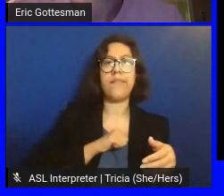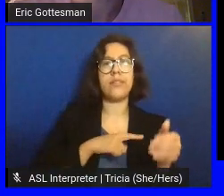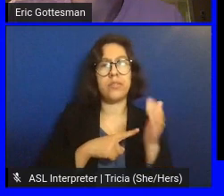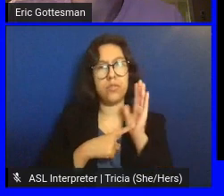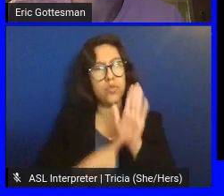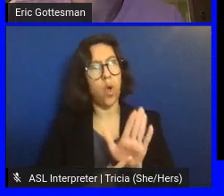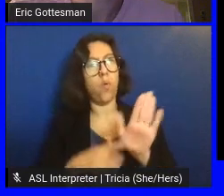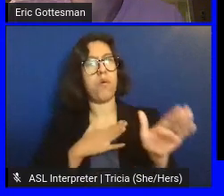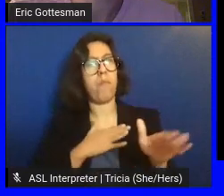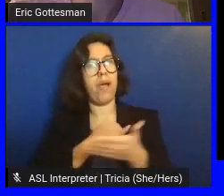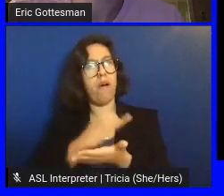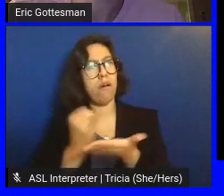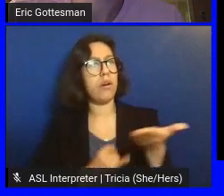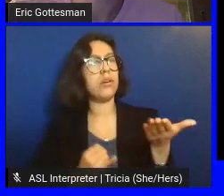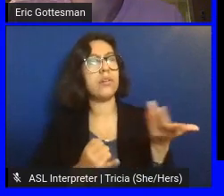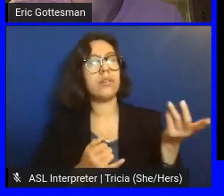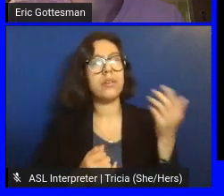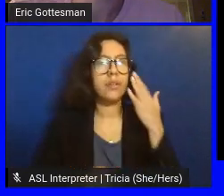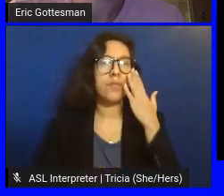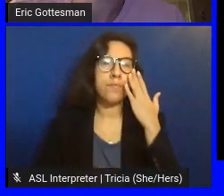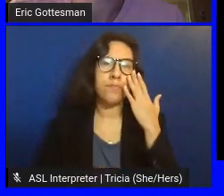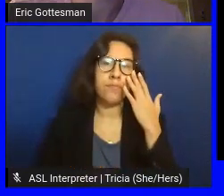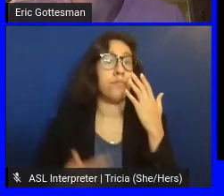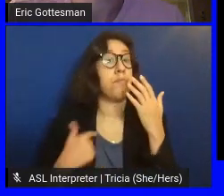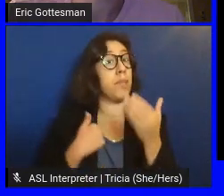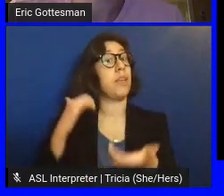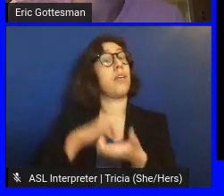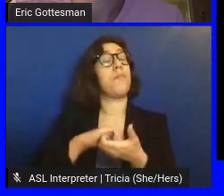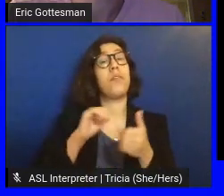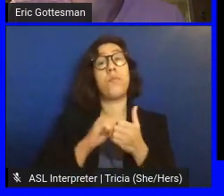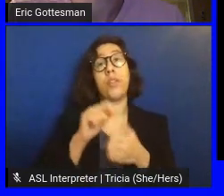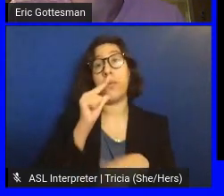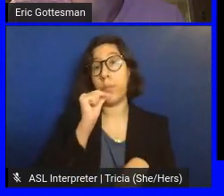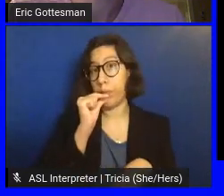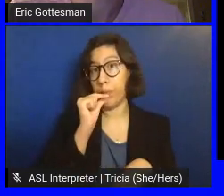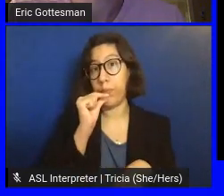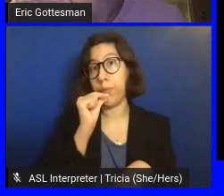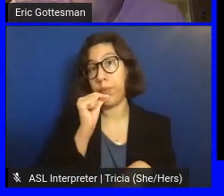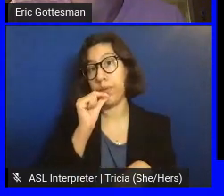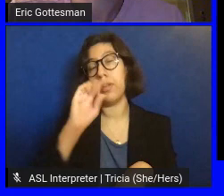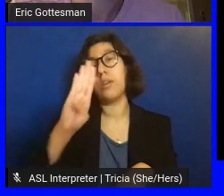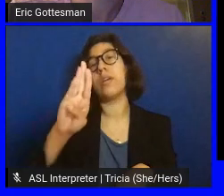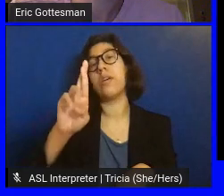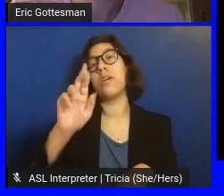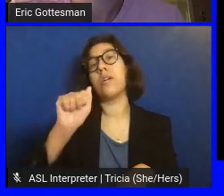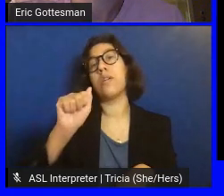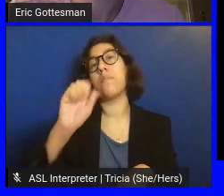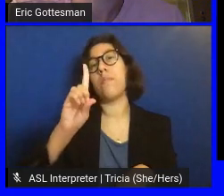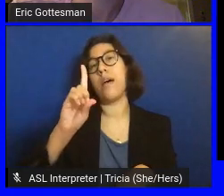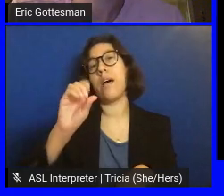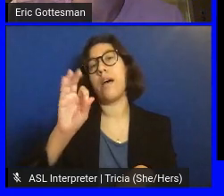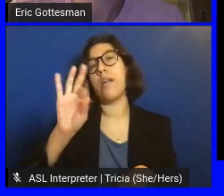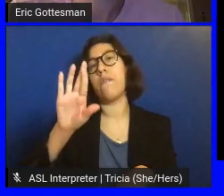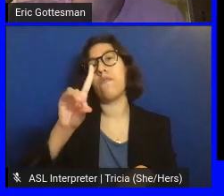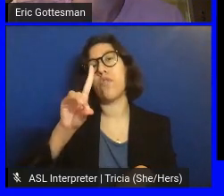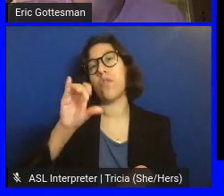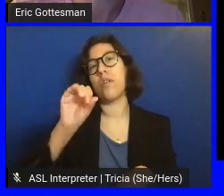So I collaborated with Bradford Young, the